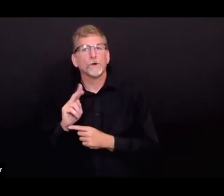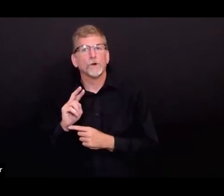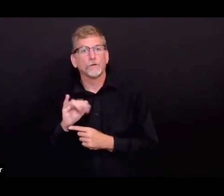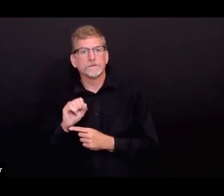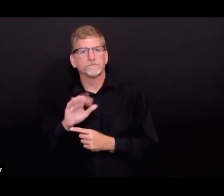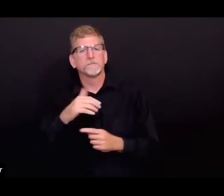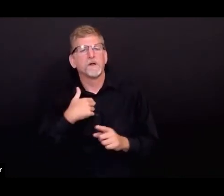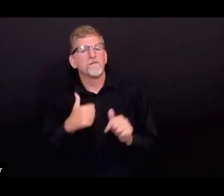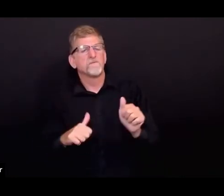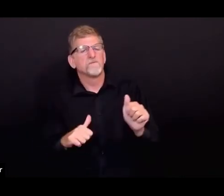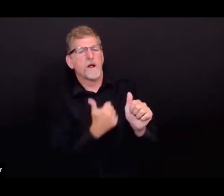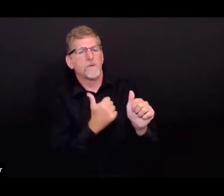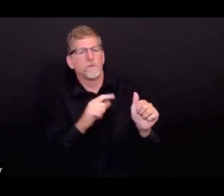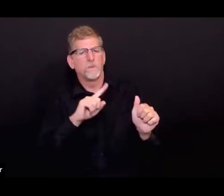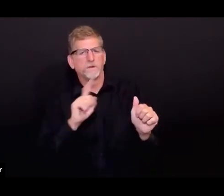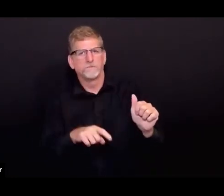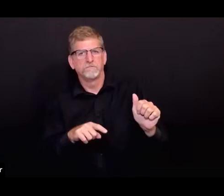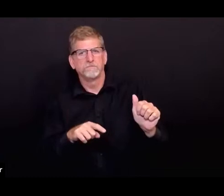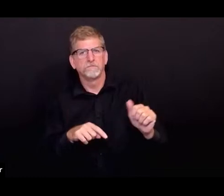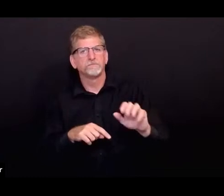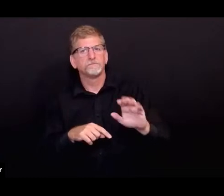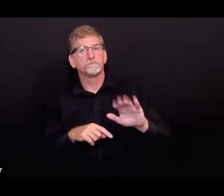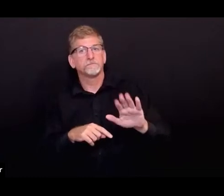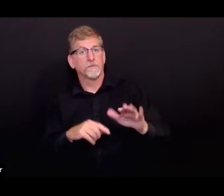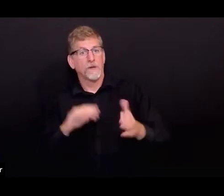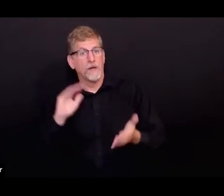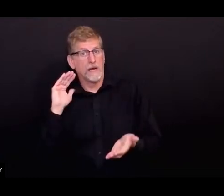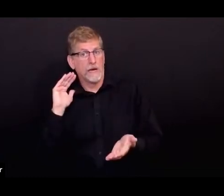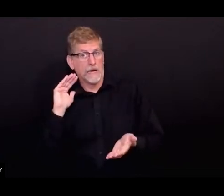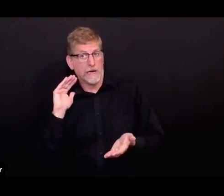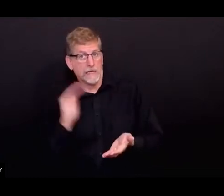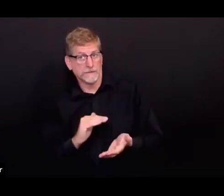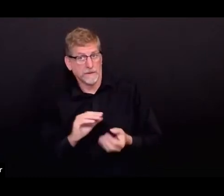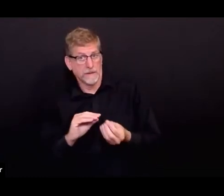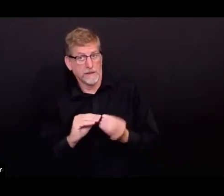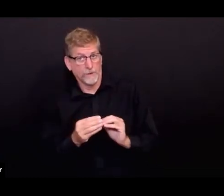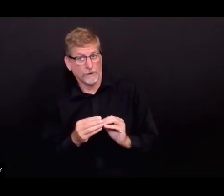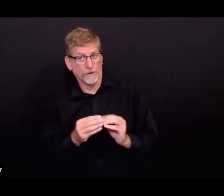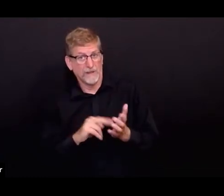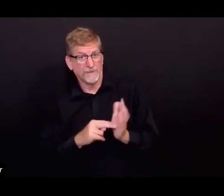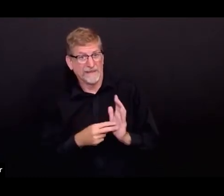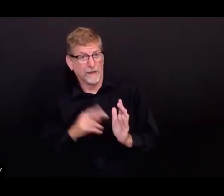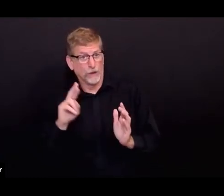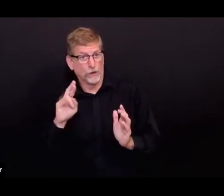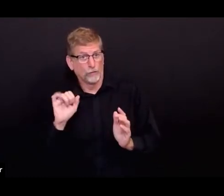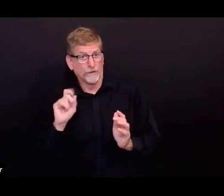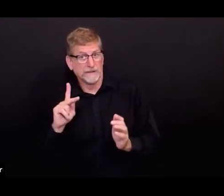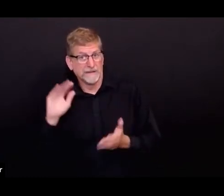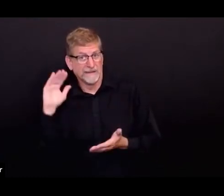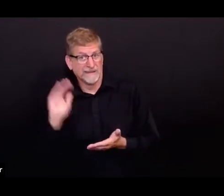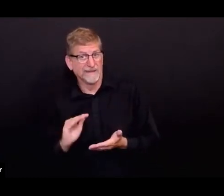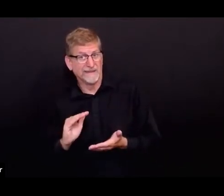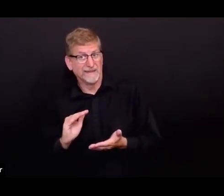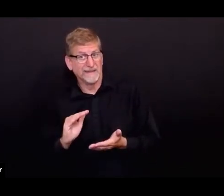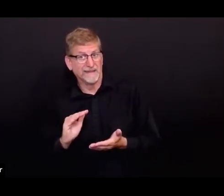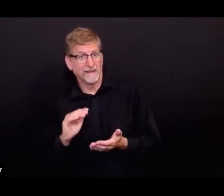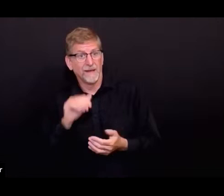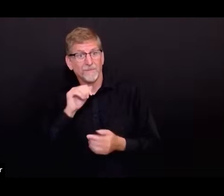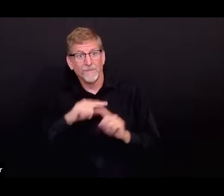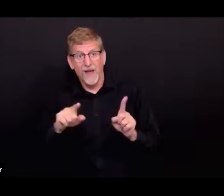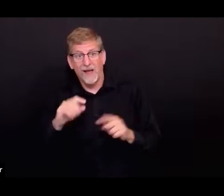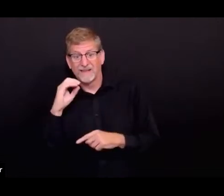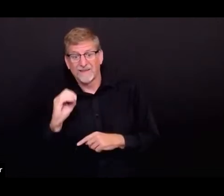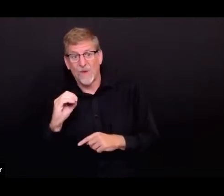risk, but it's not no risk. And given the high level of transmission in our community, I think we have to be